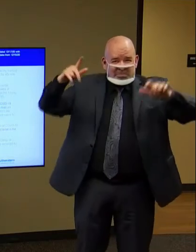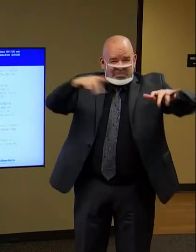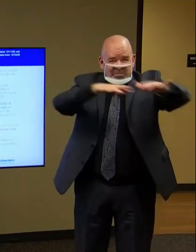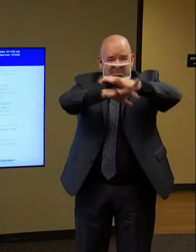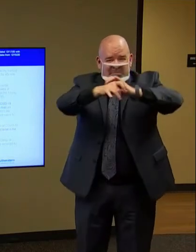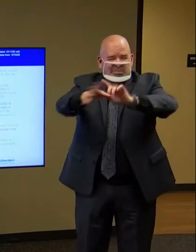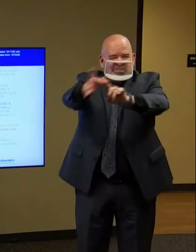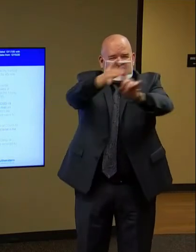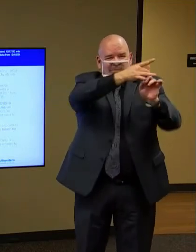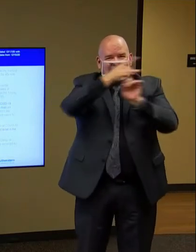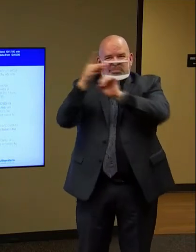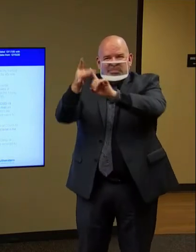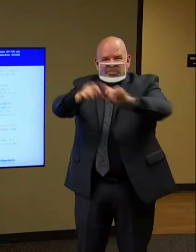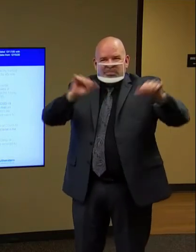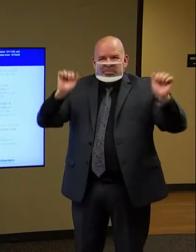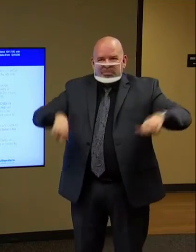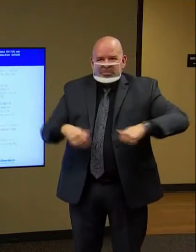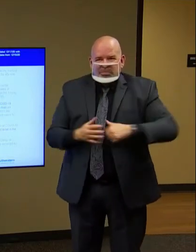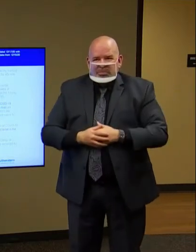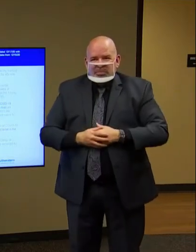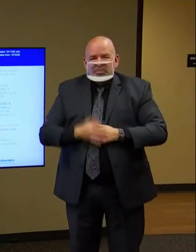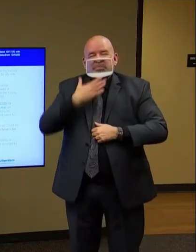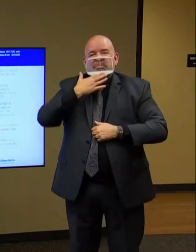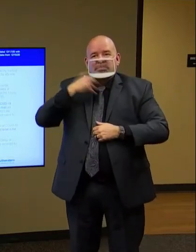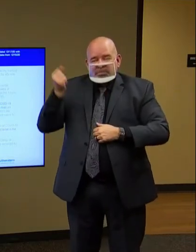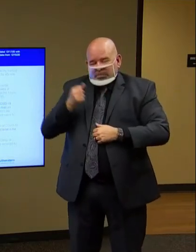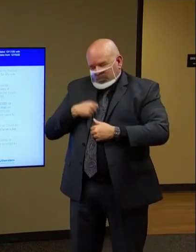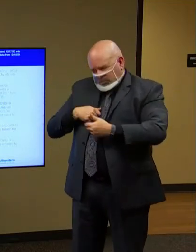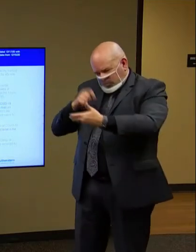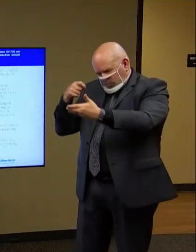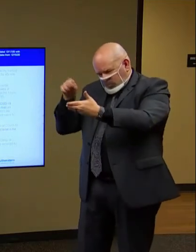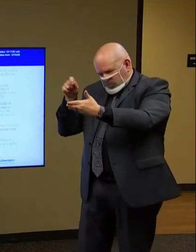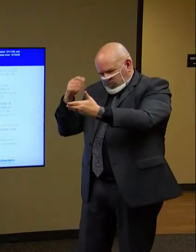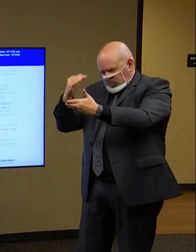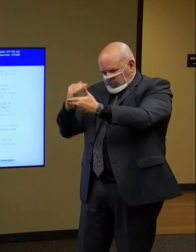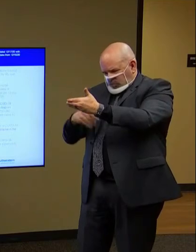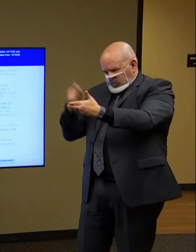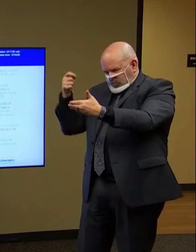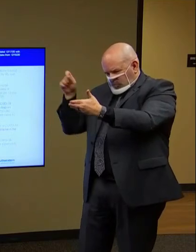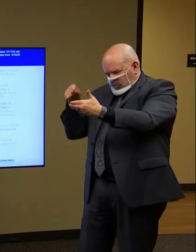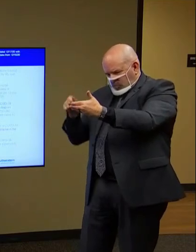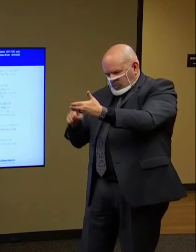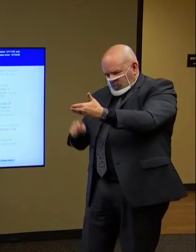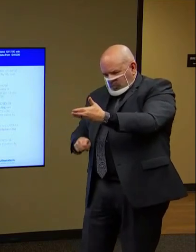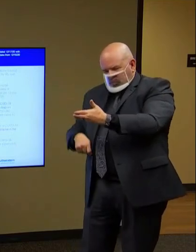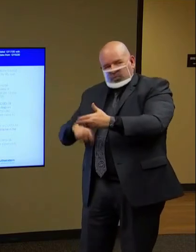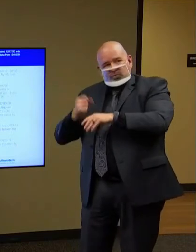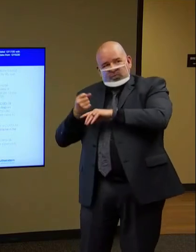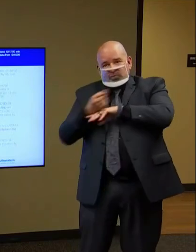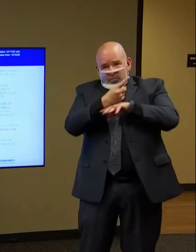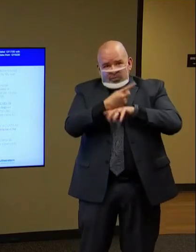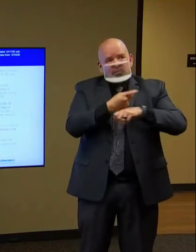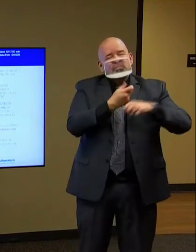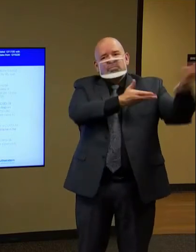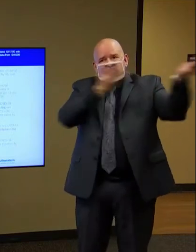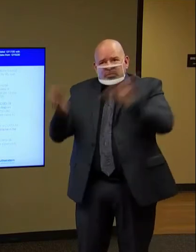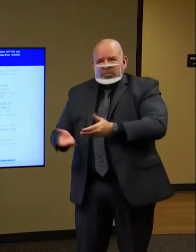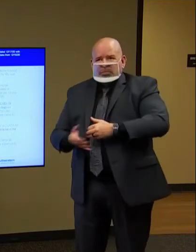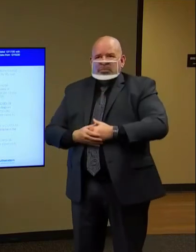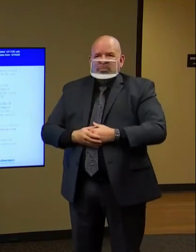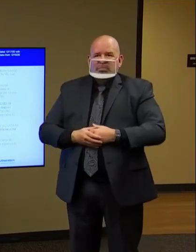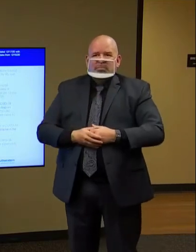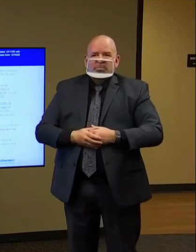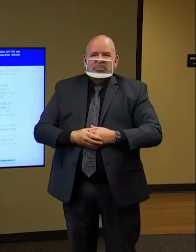month when you were there. And so they're asking us to think ahead and do